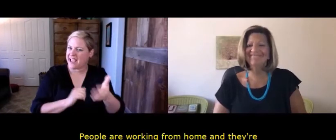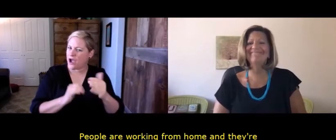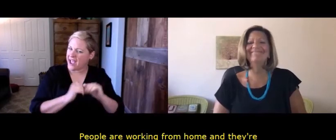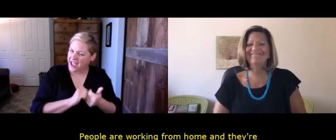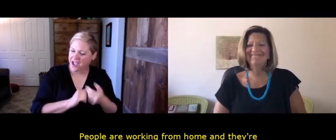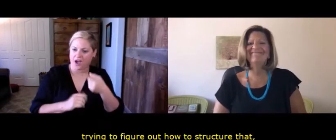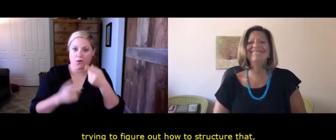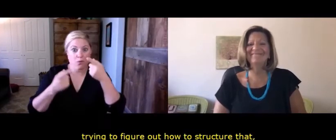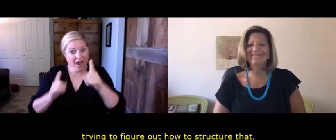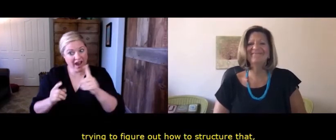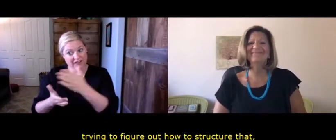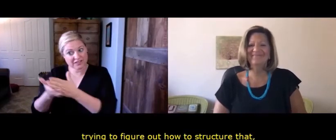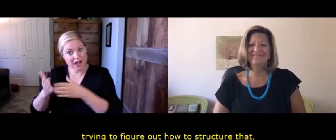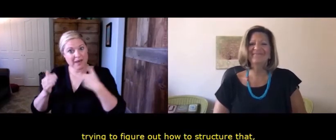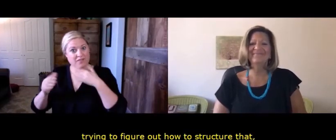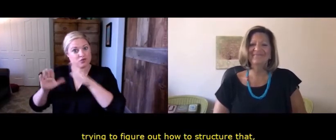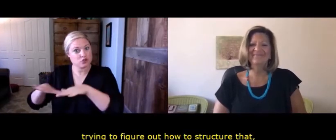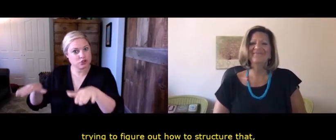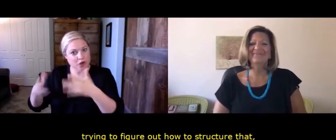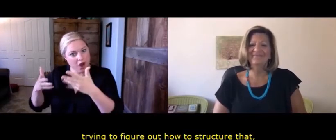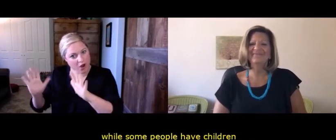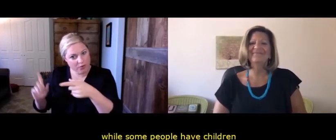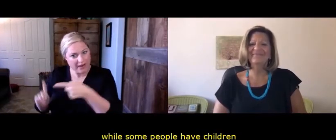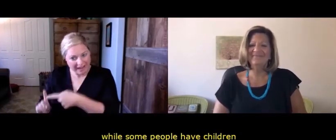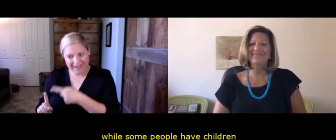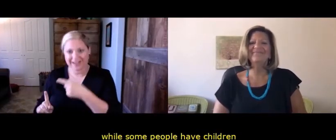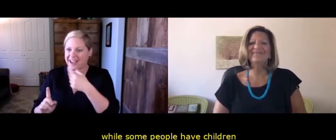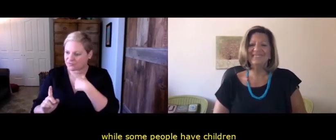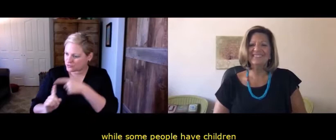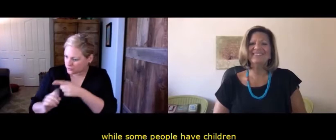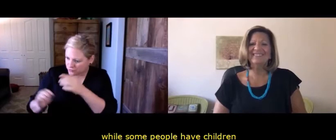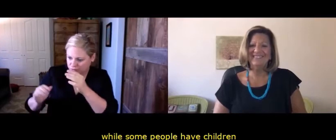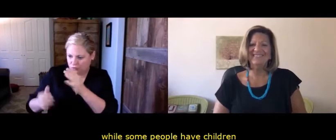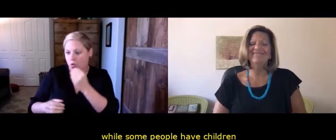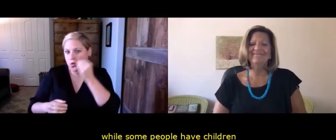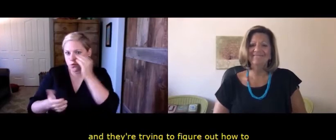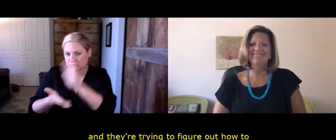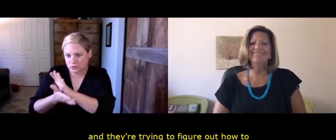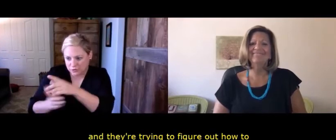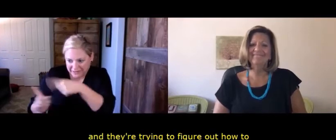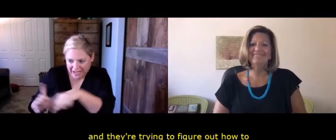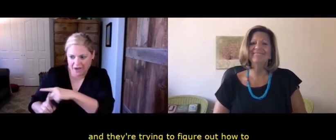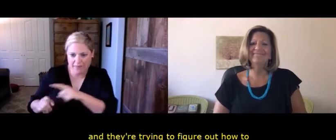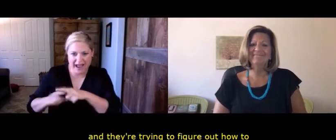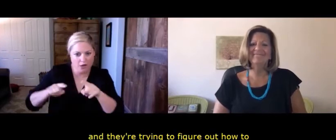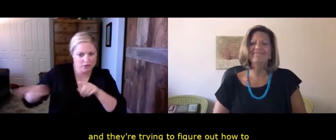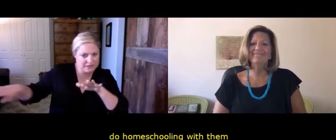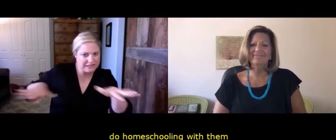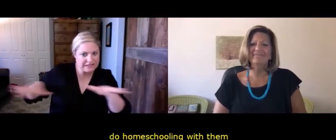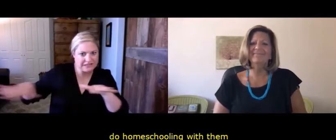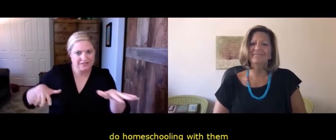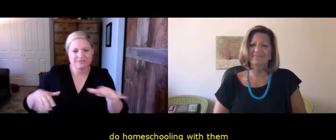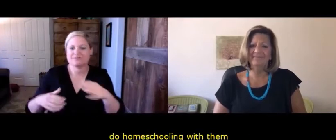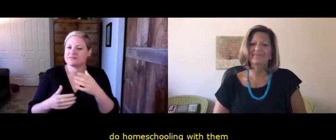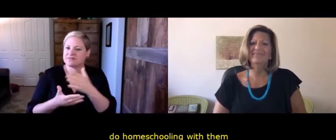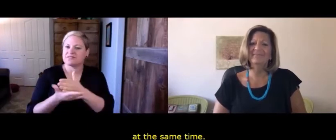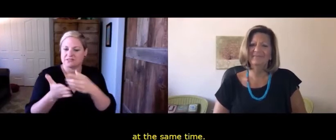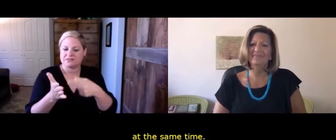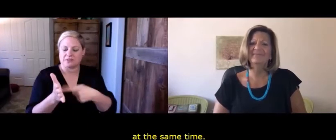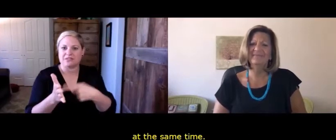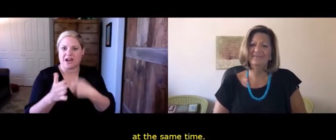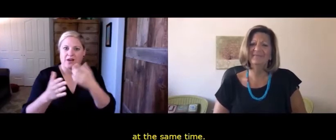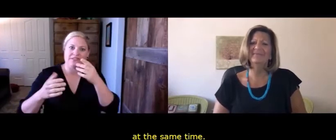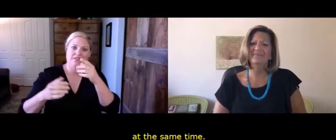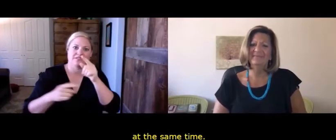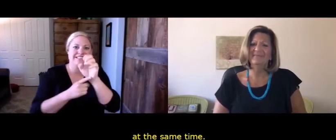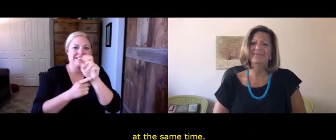home, and they're trying to figure out how to structure that. While some people have children and they're trying to figure out how to do homeschooling with them at the